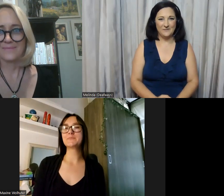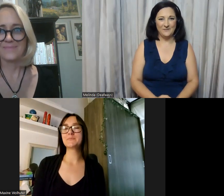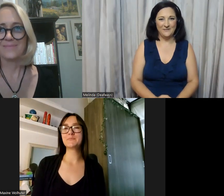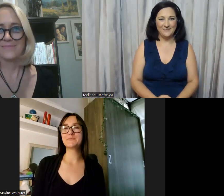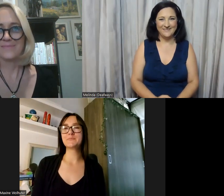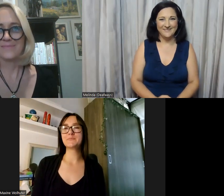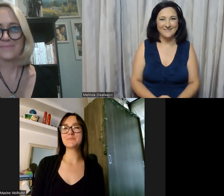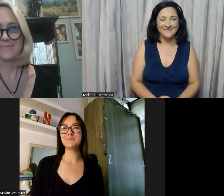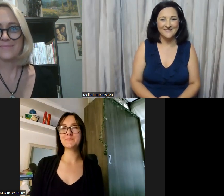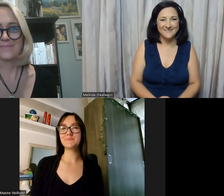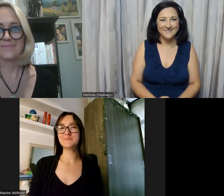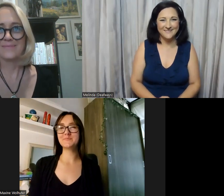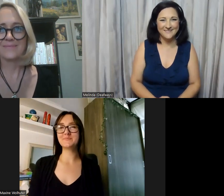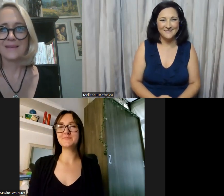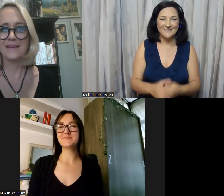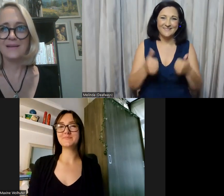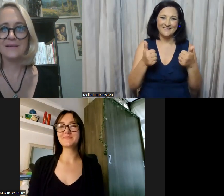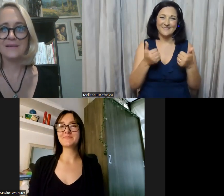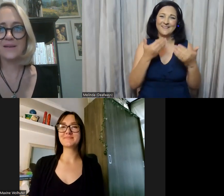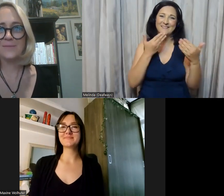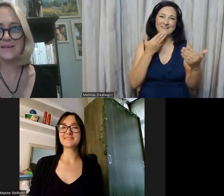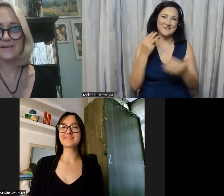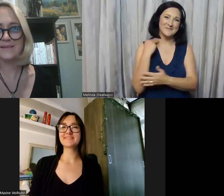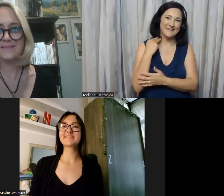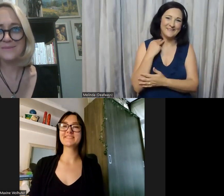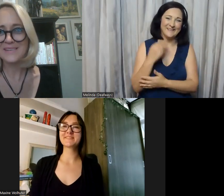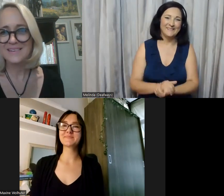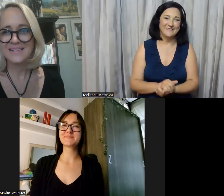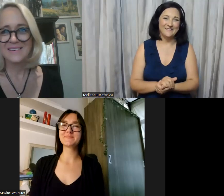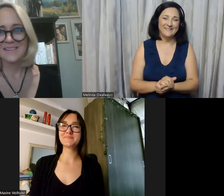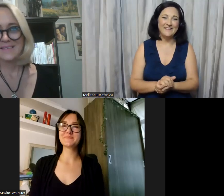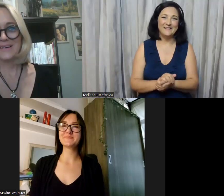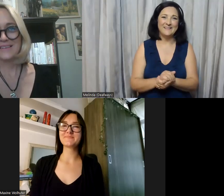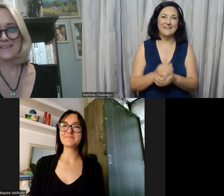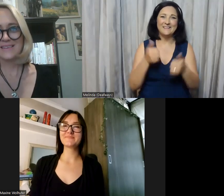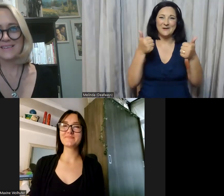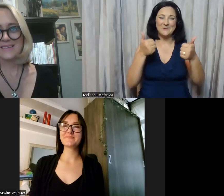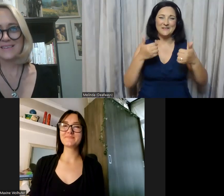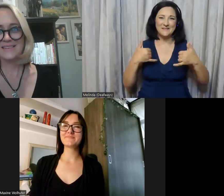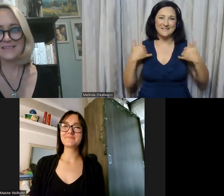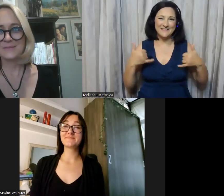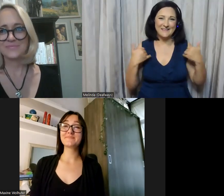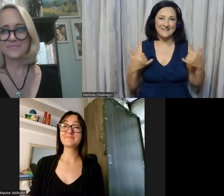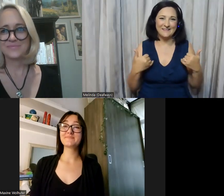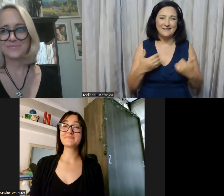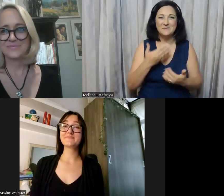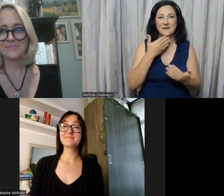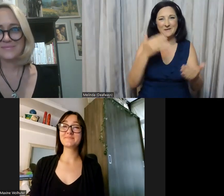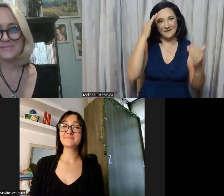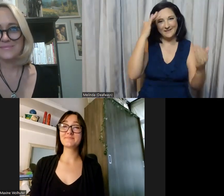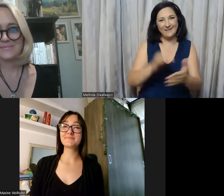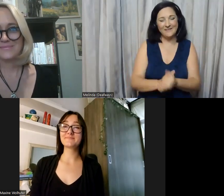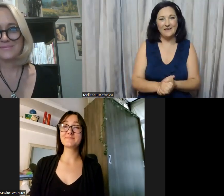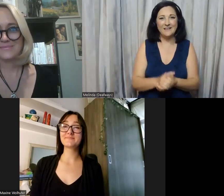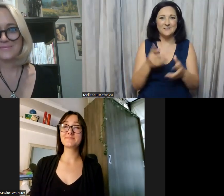pleasure. En dankie Melinda. Waardeer dit. Is 'n groot plesier.